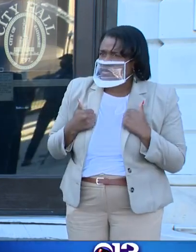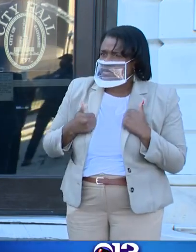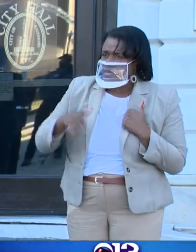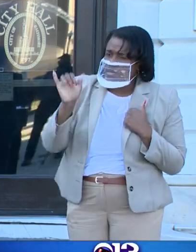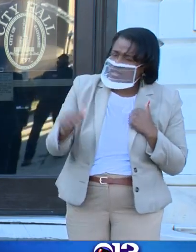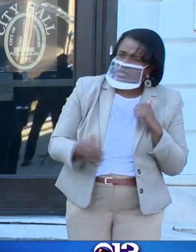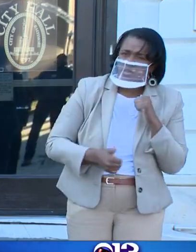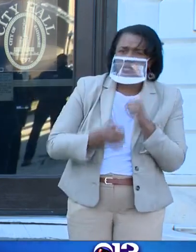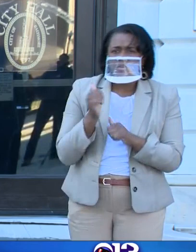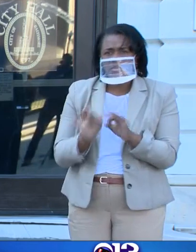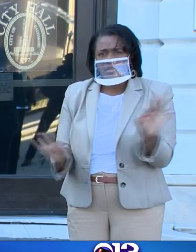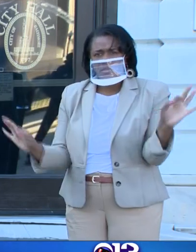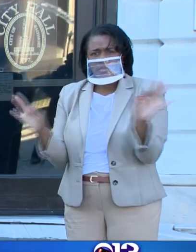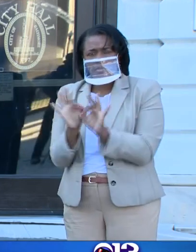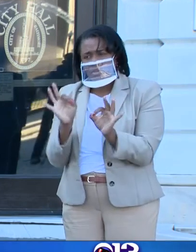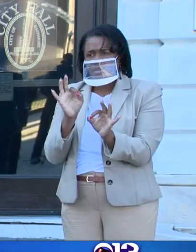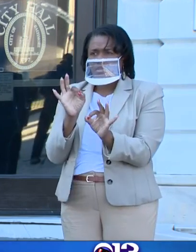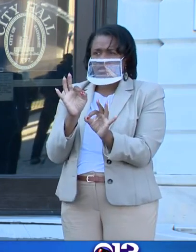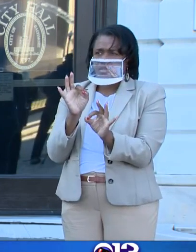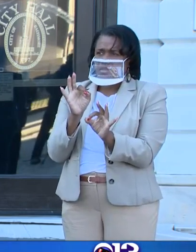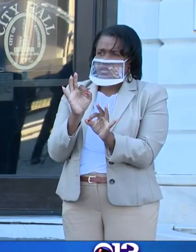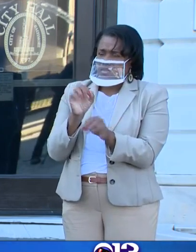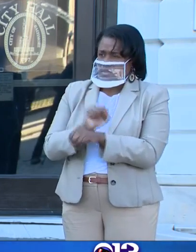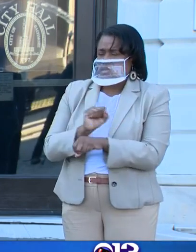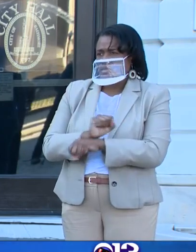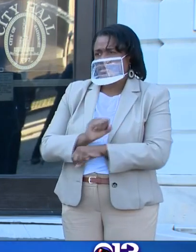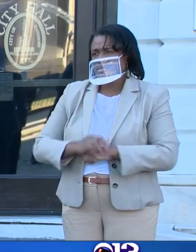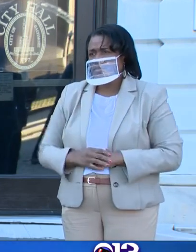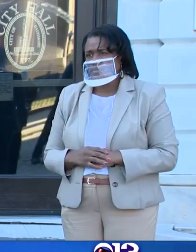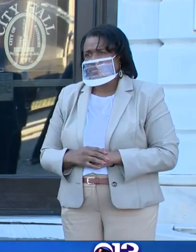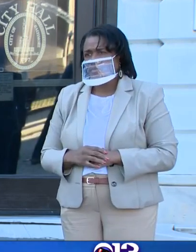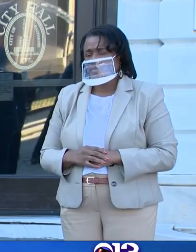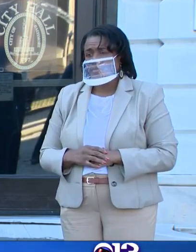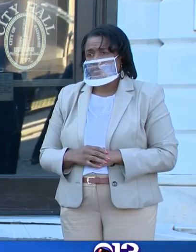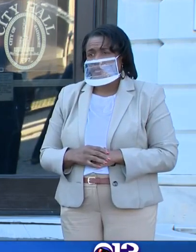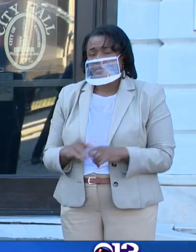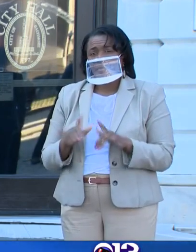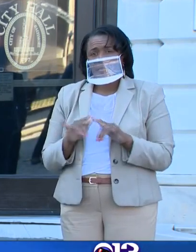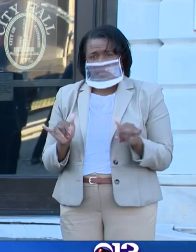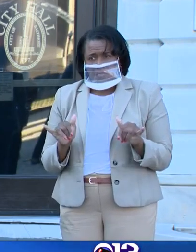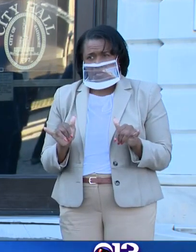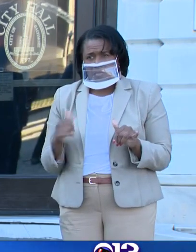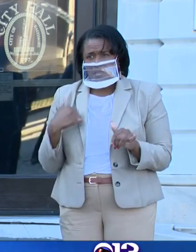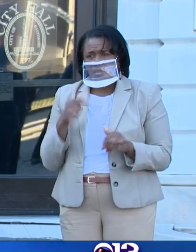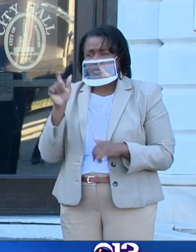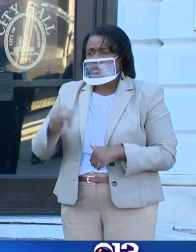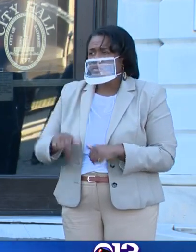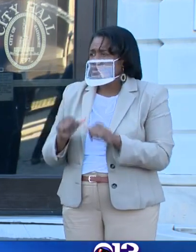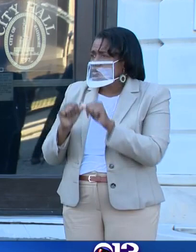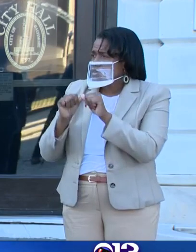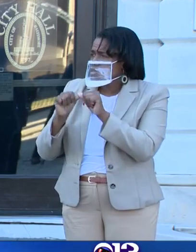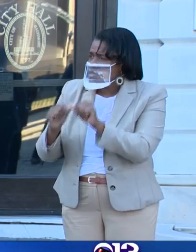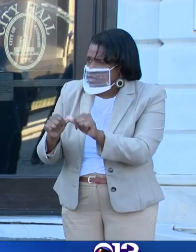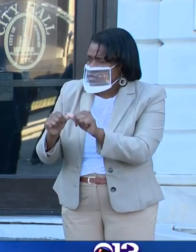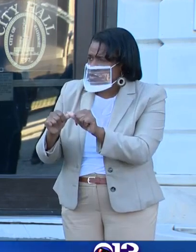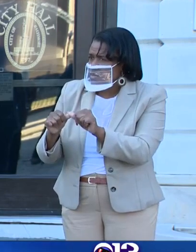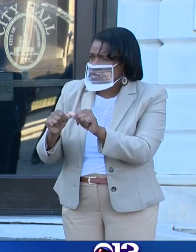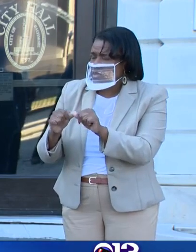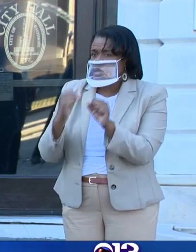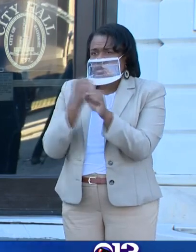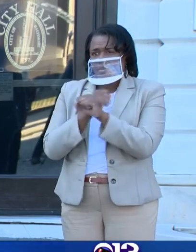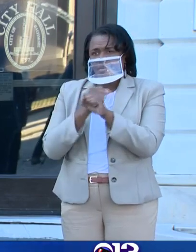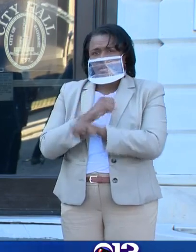our most important task. However, we must also continue to battle